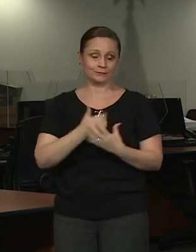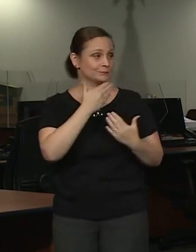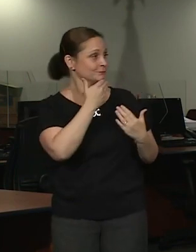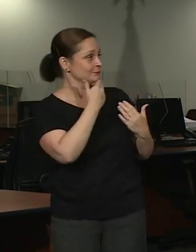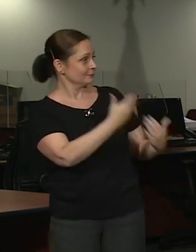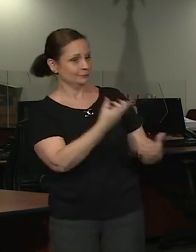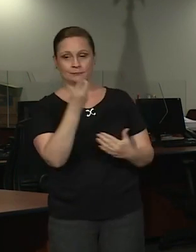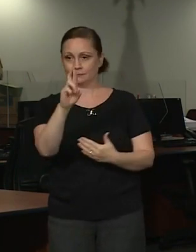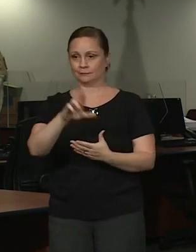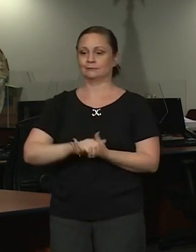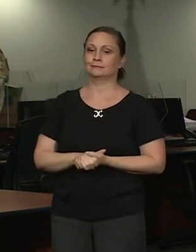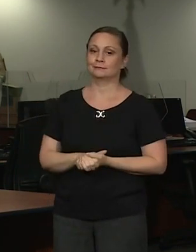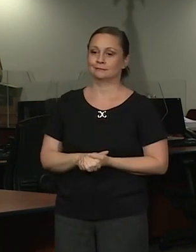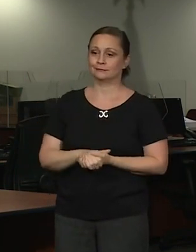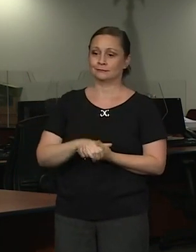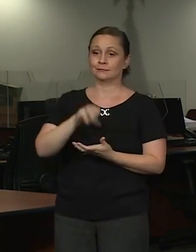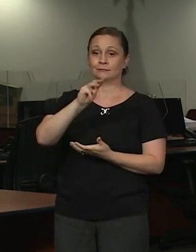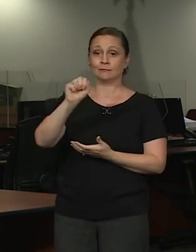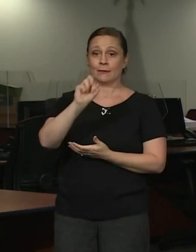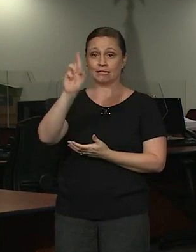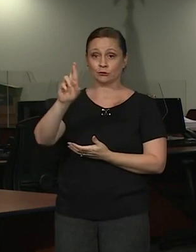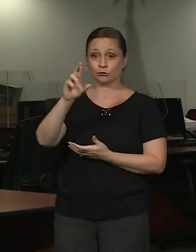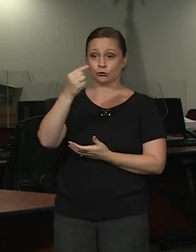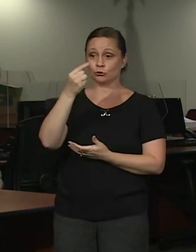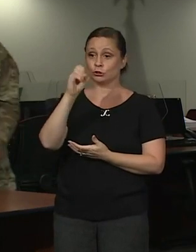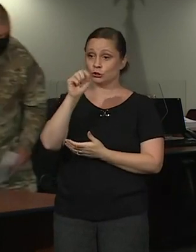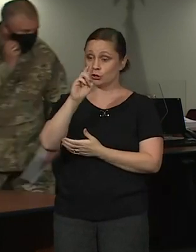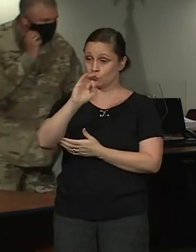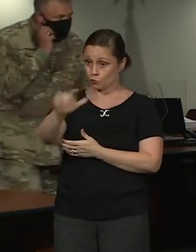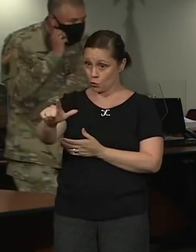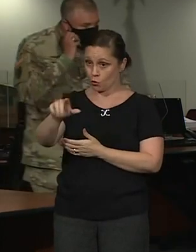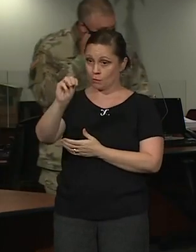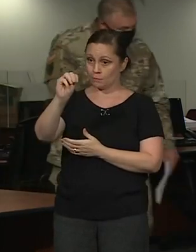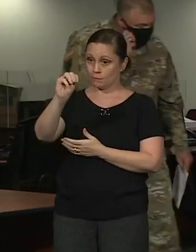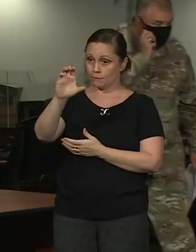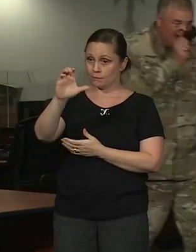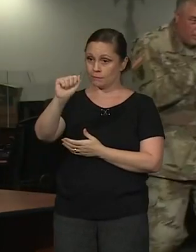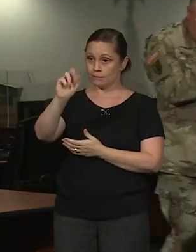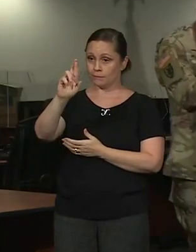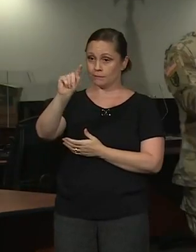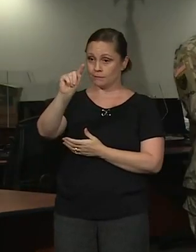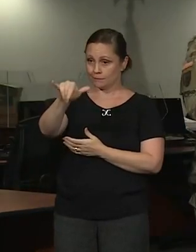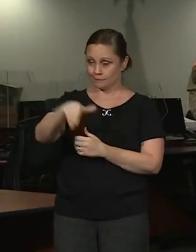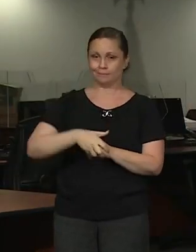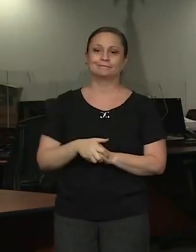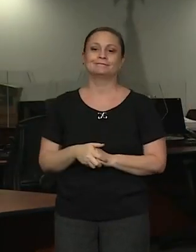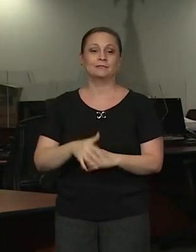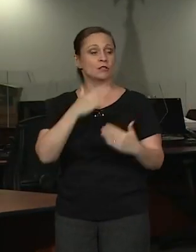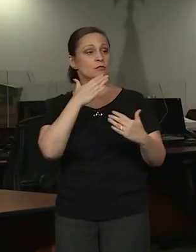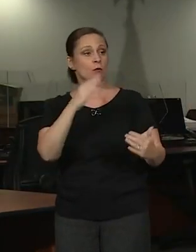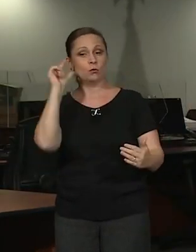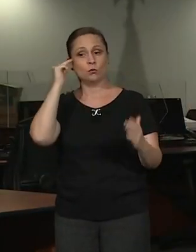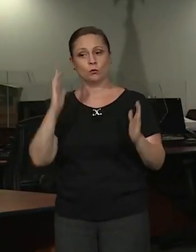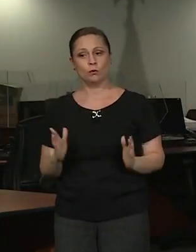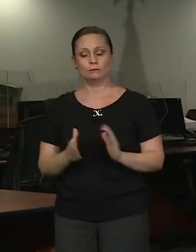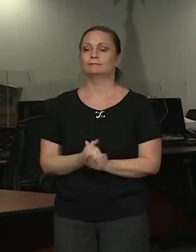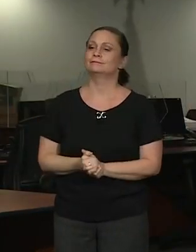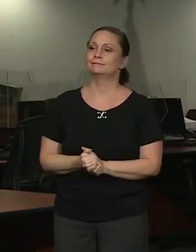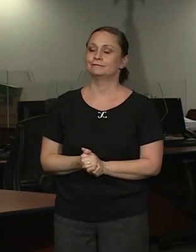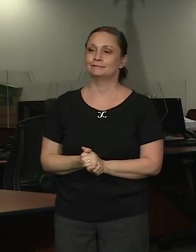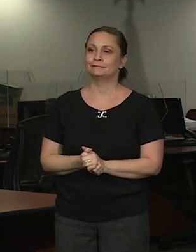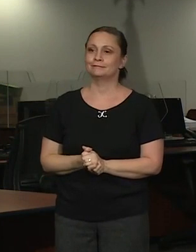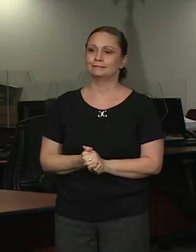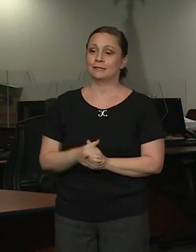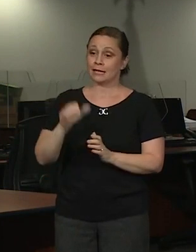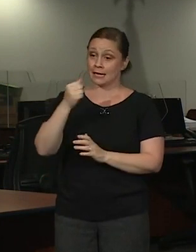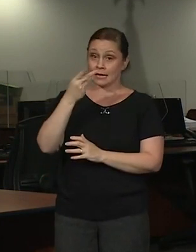Duvey. Major General Van McCarty, the Adjutant General. Please. Thank you, Governor.